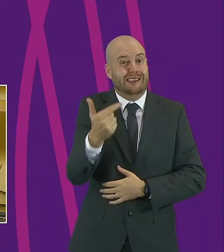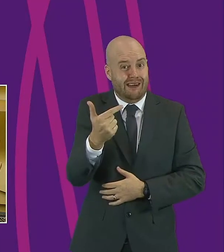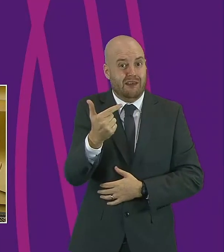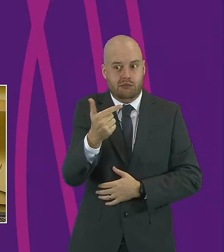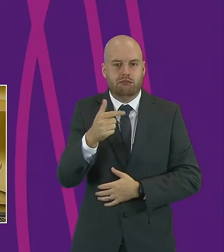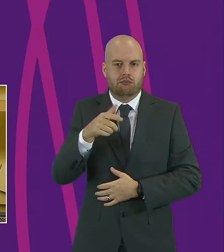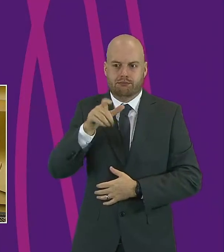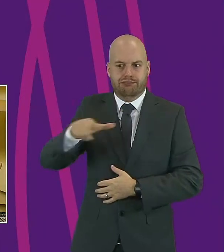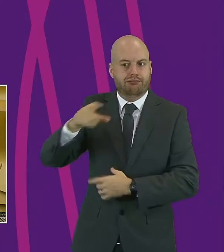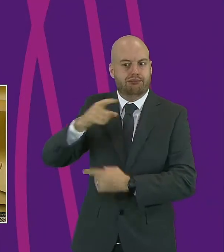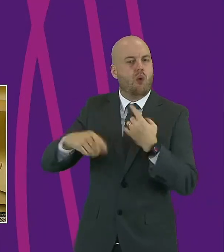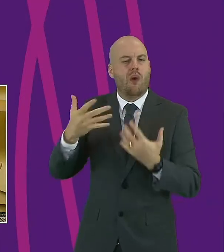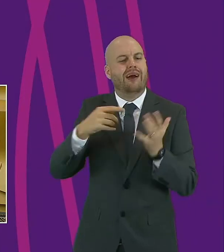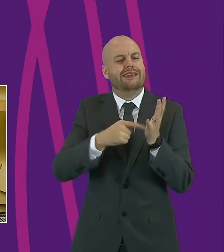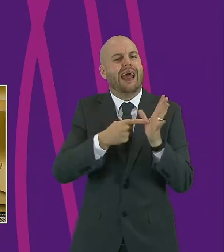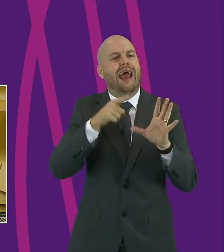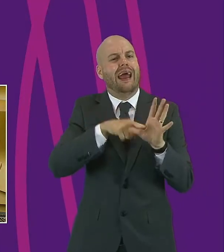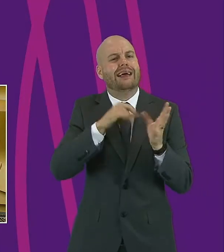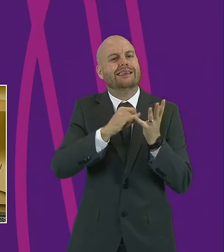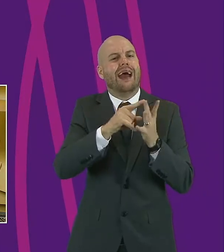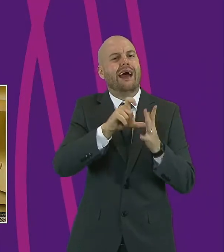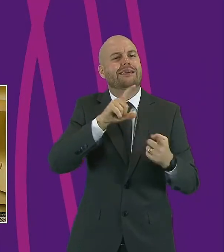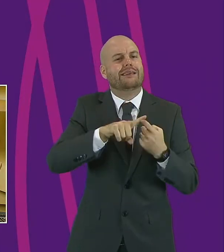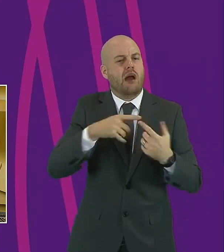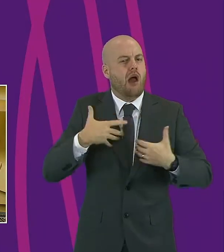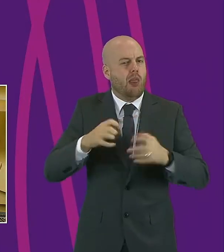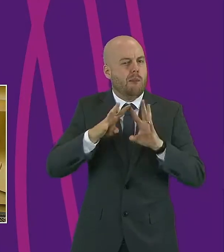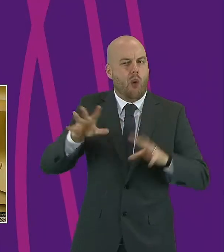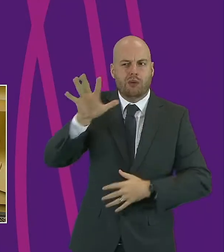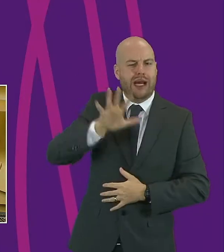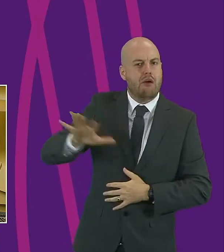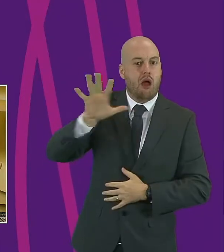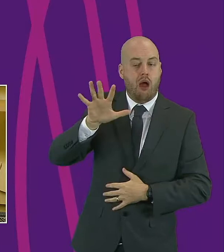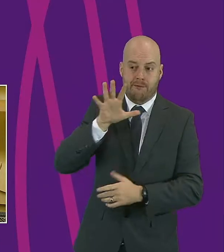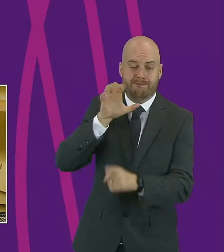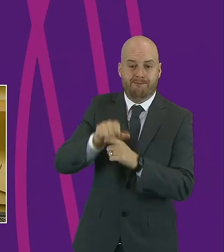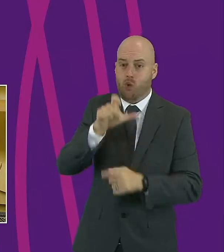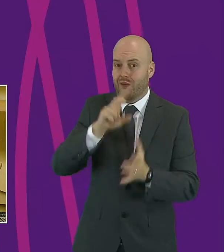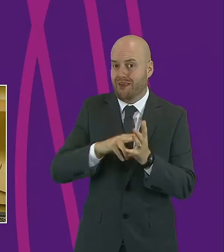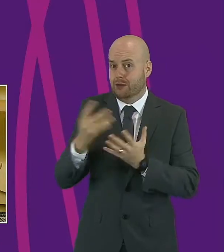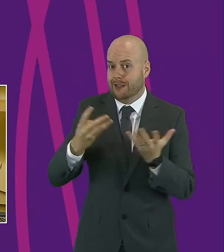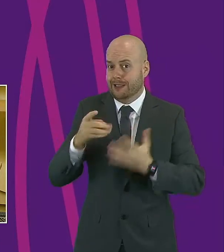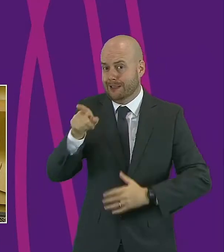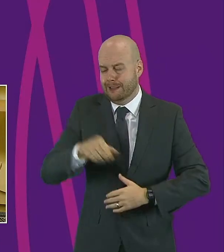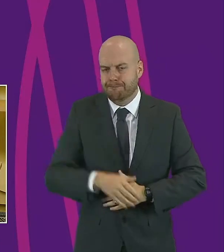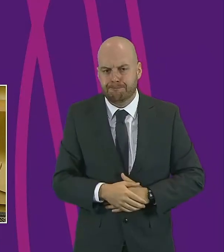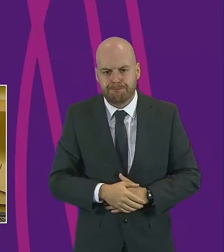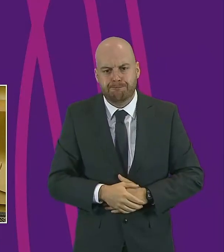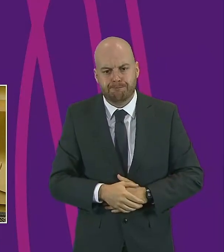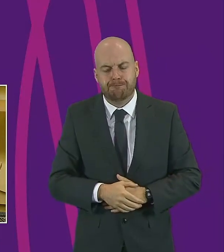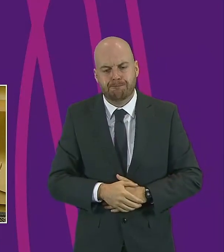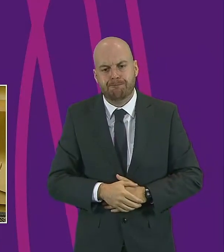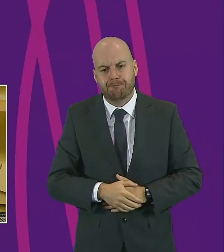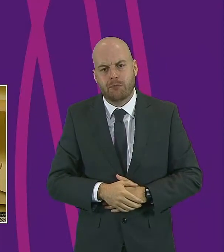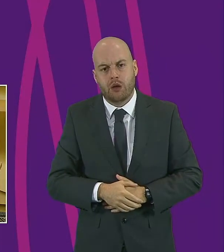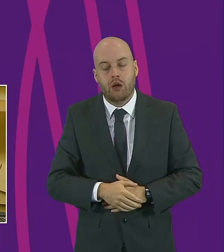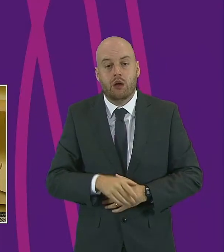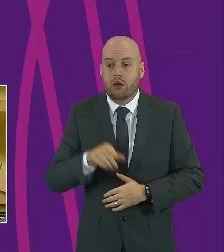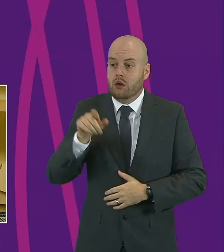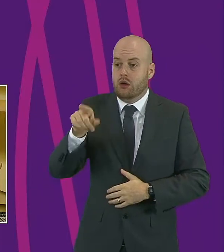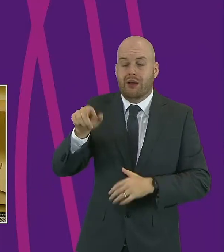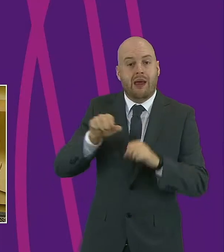Health Board area. In total, 43 cases have been so far identified as part of that outbreak. That